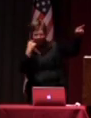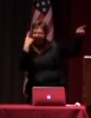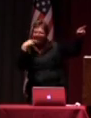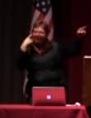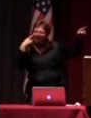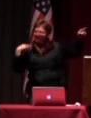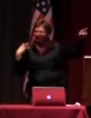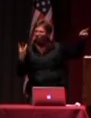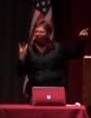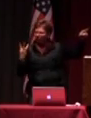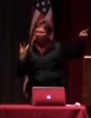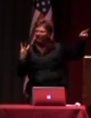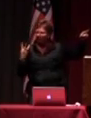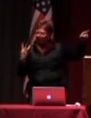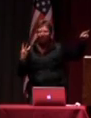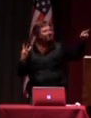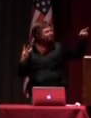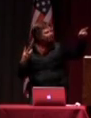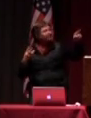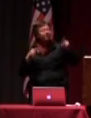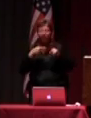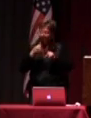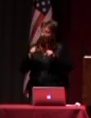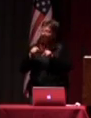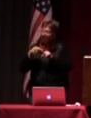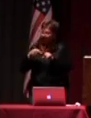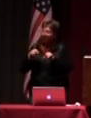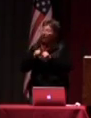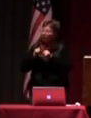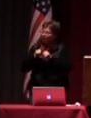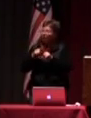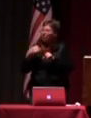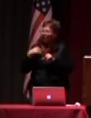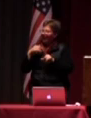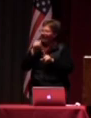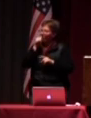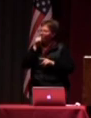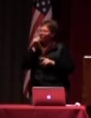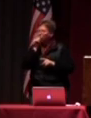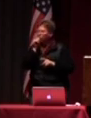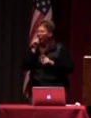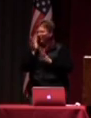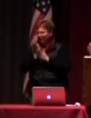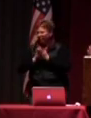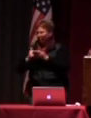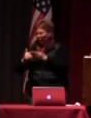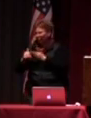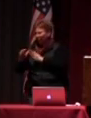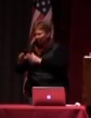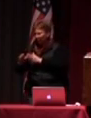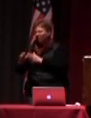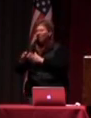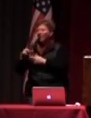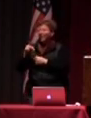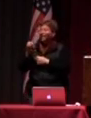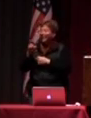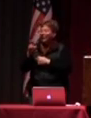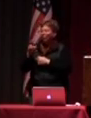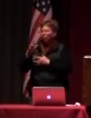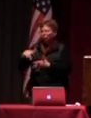penchant for showing the unguarded private version of the person. So Peter, for instance, had traveled through Western Europe in